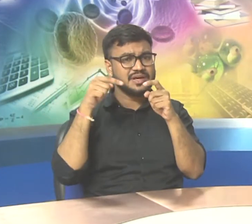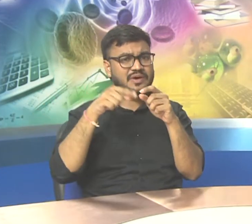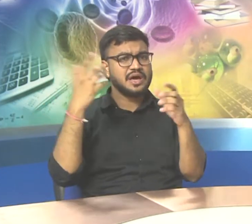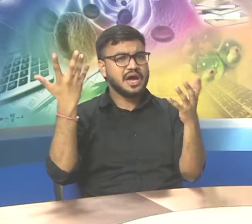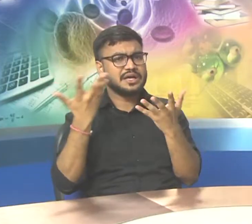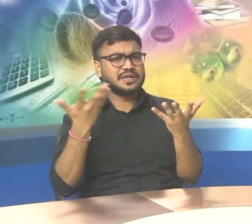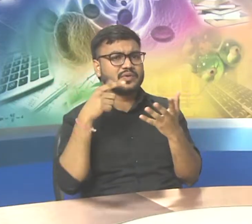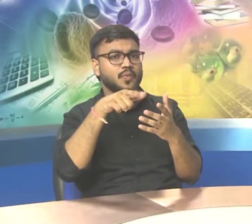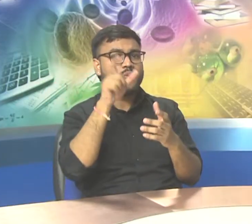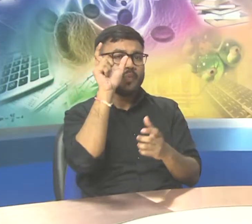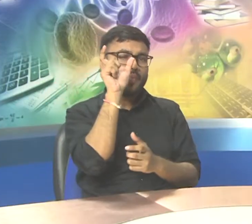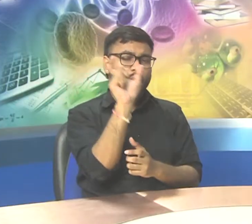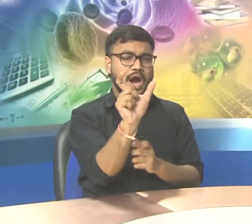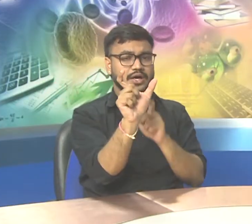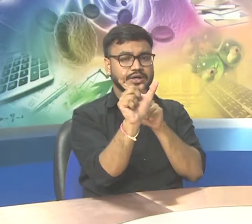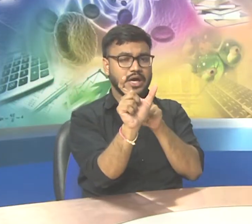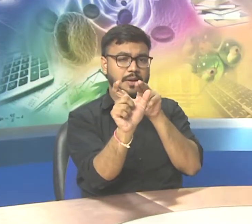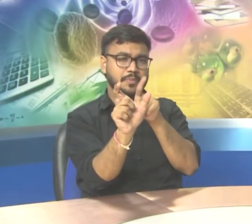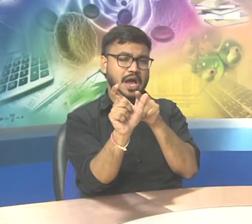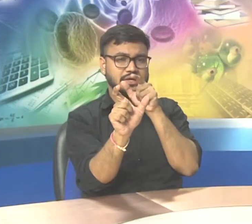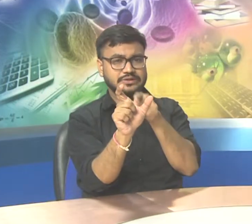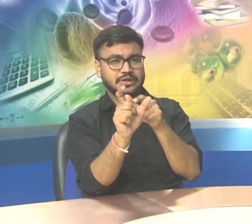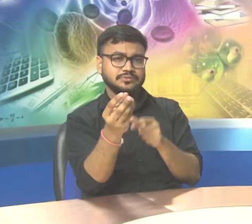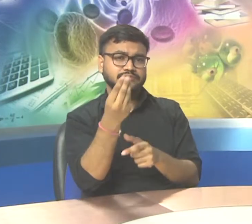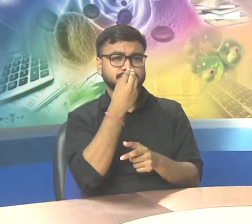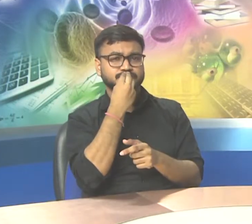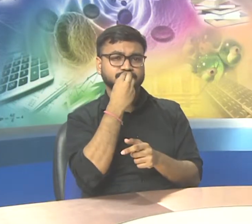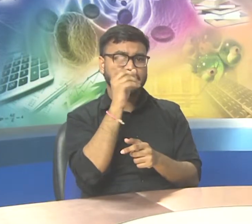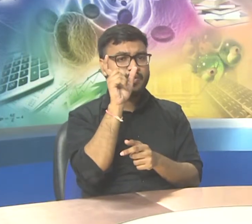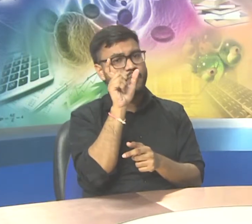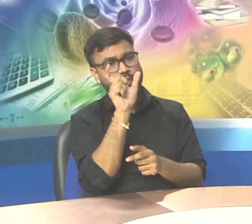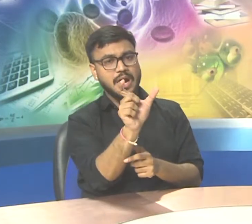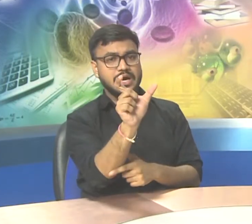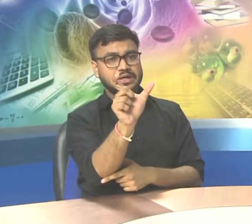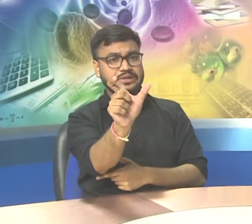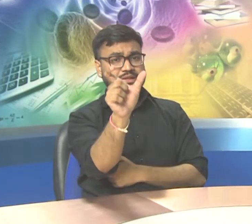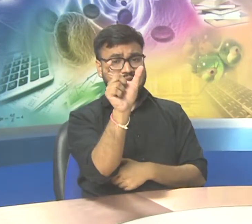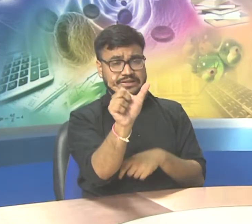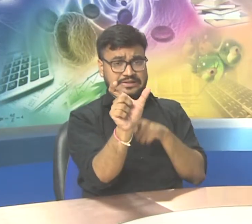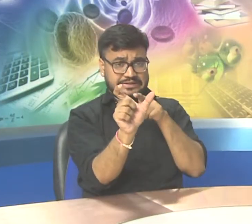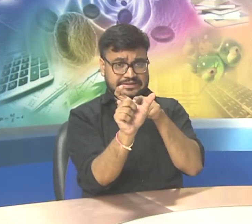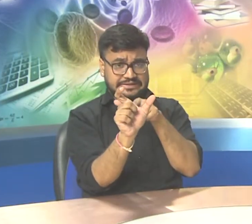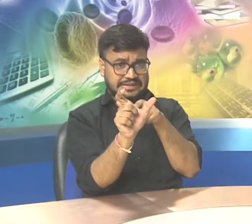When we hear the word food, many things come to our mind.